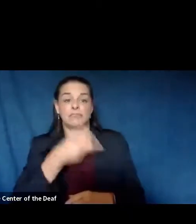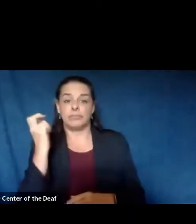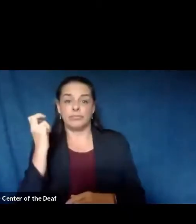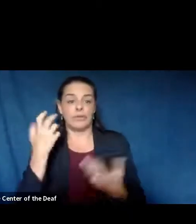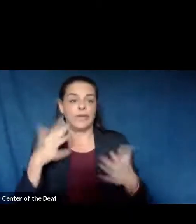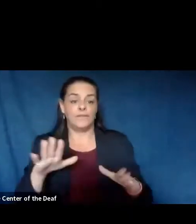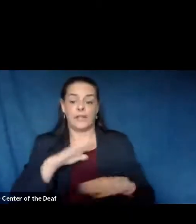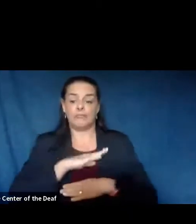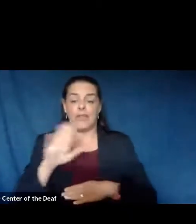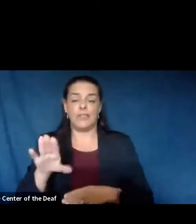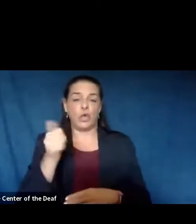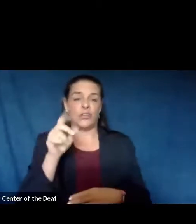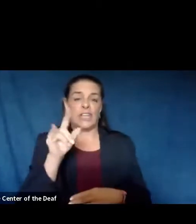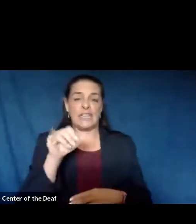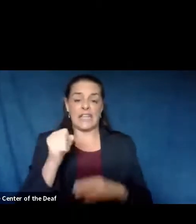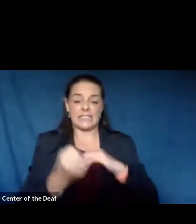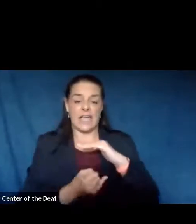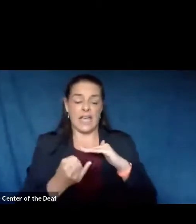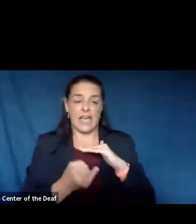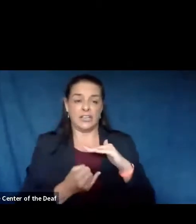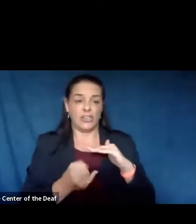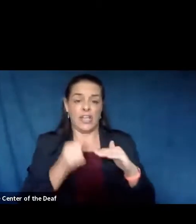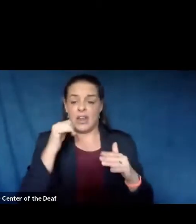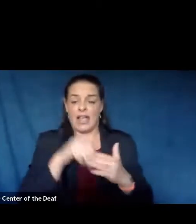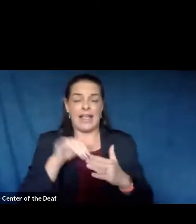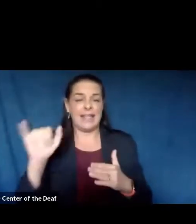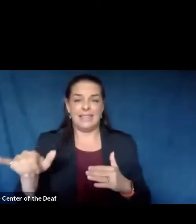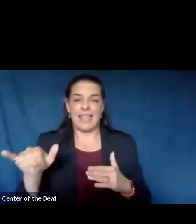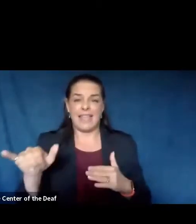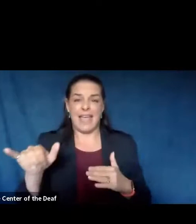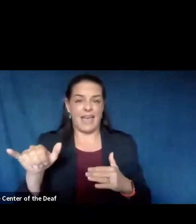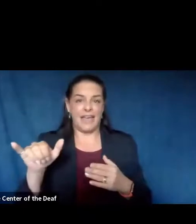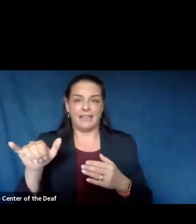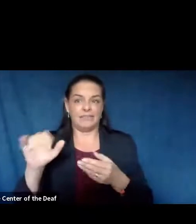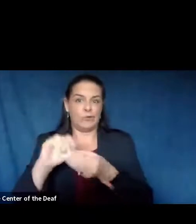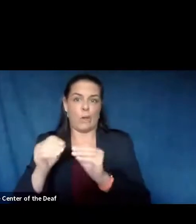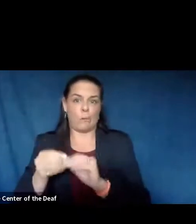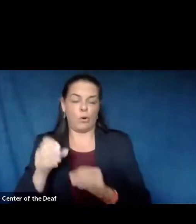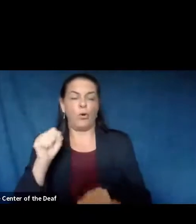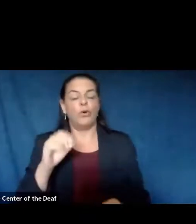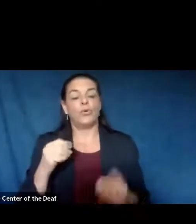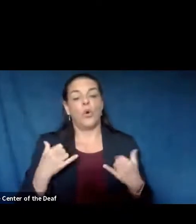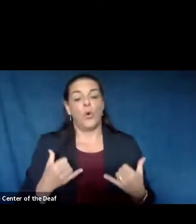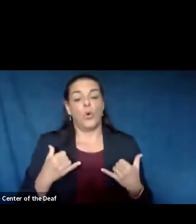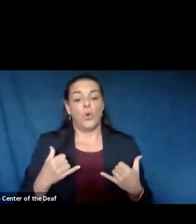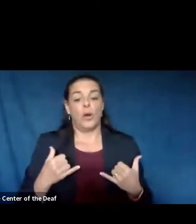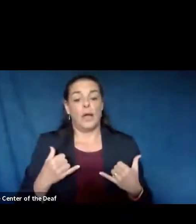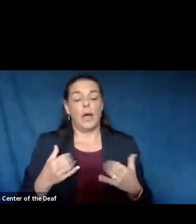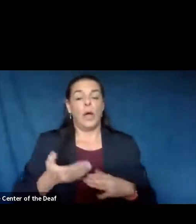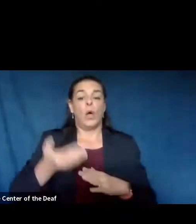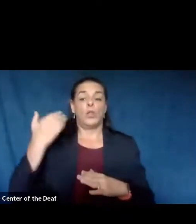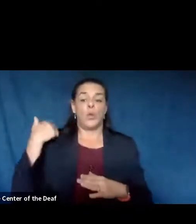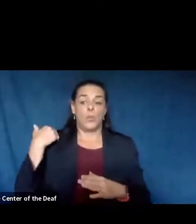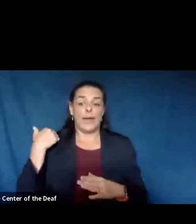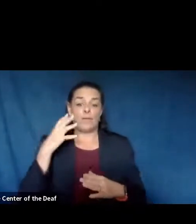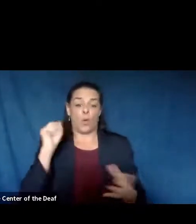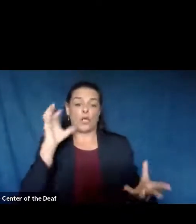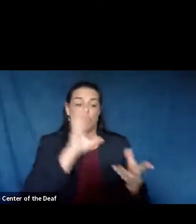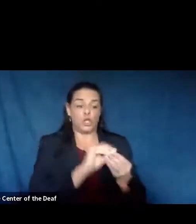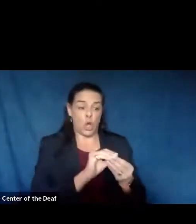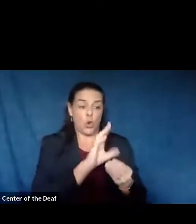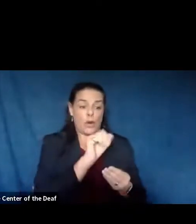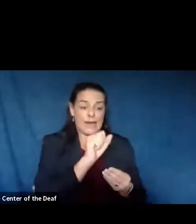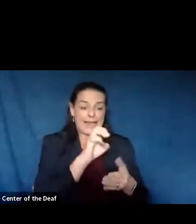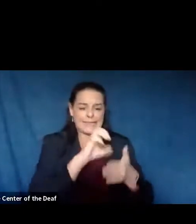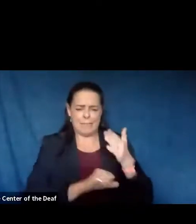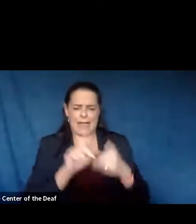10-day isolation period, but they weren't being pulled into that formula data set. And so now, so our previous formula was total cases minus the